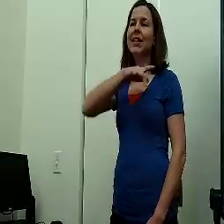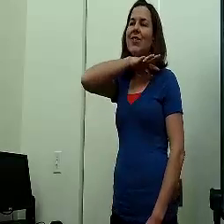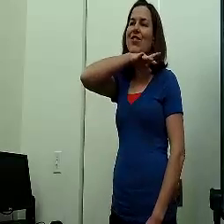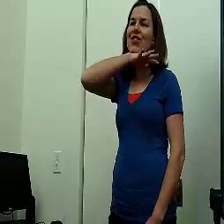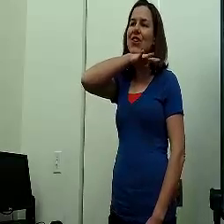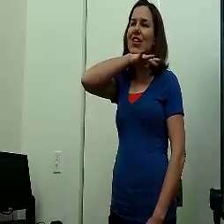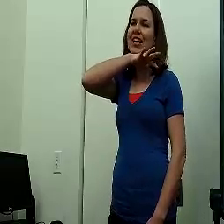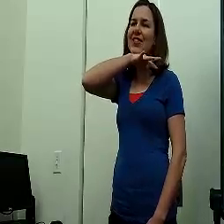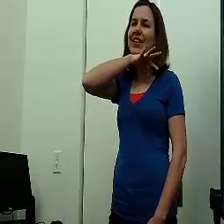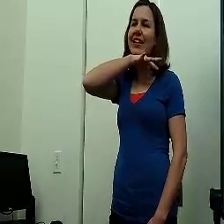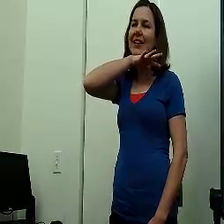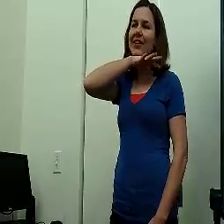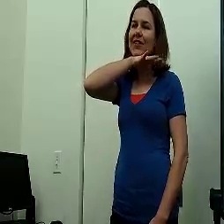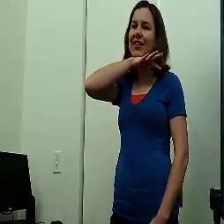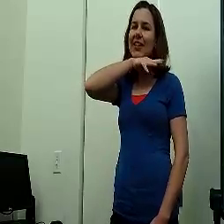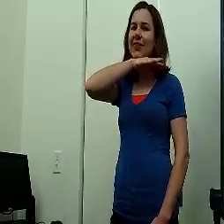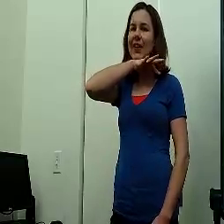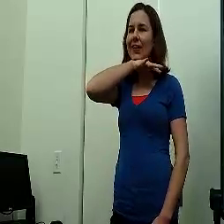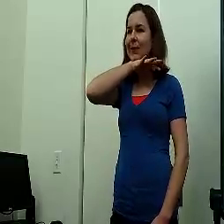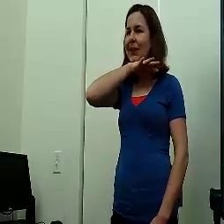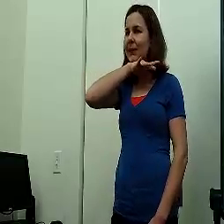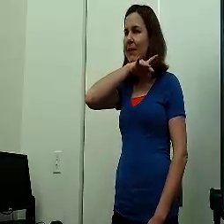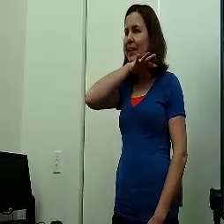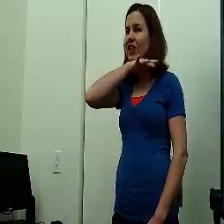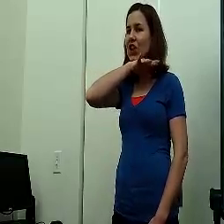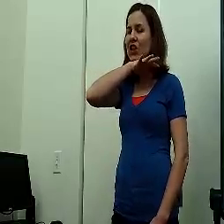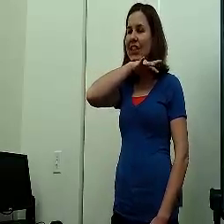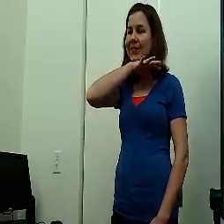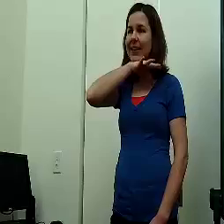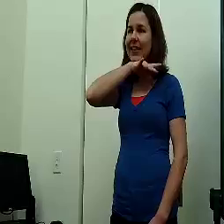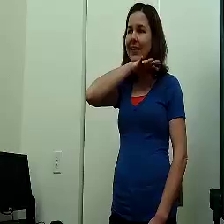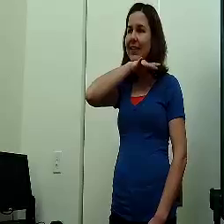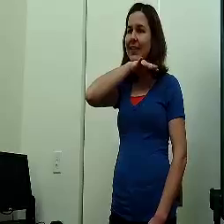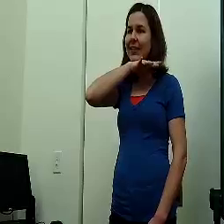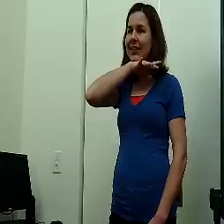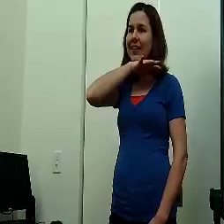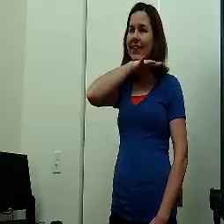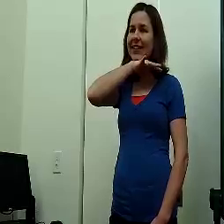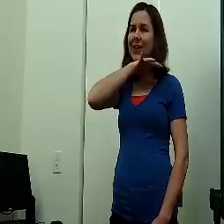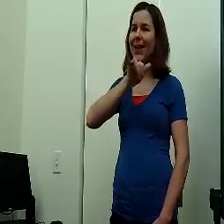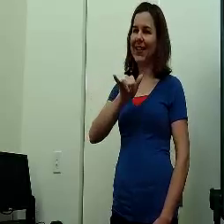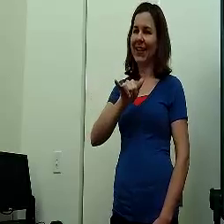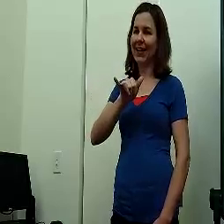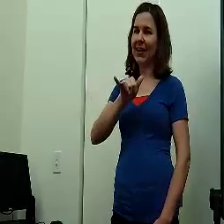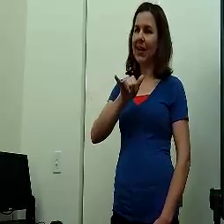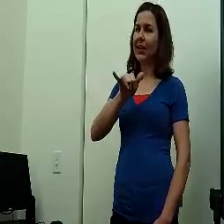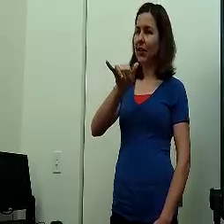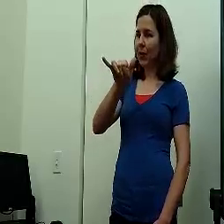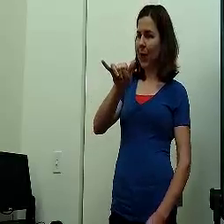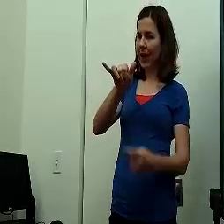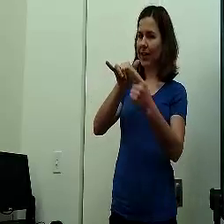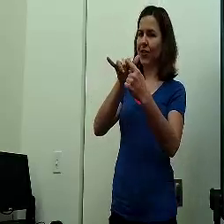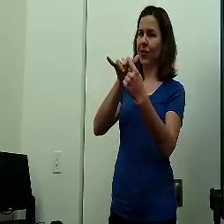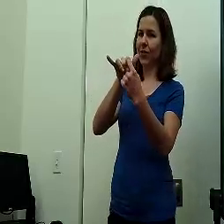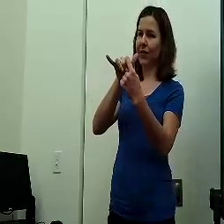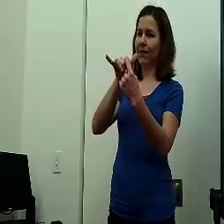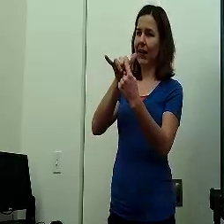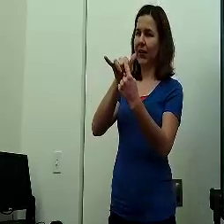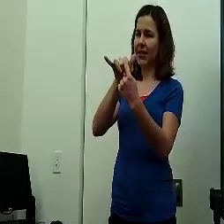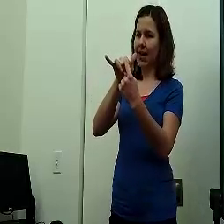So dirty. It's your hand under your chin and your fingers wiggle. That's dirt right there. And then you stick your Y at the end. Okay. So your Y gets your finger